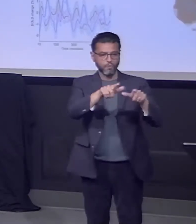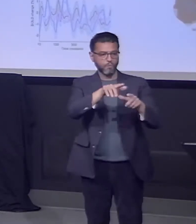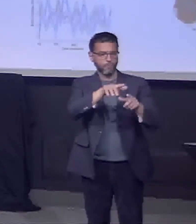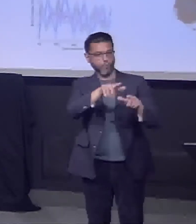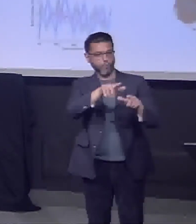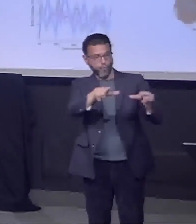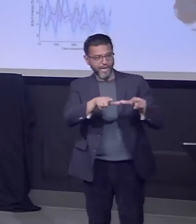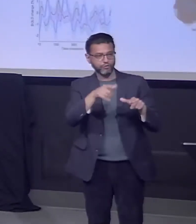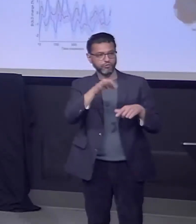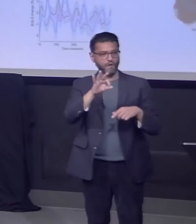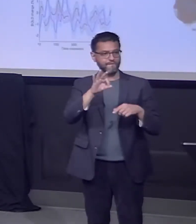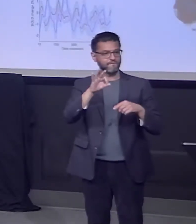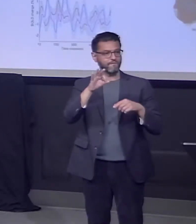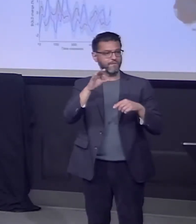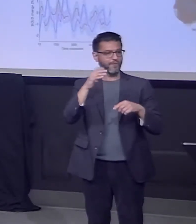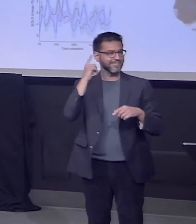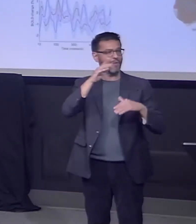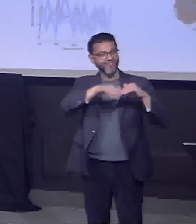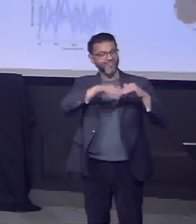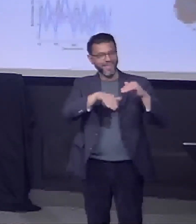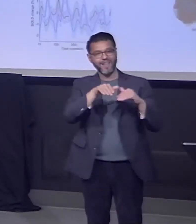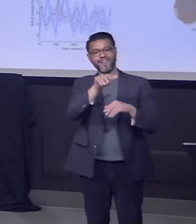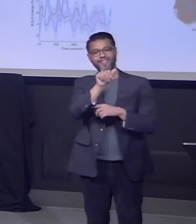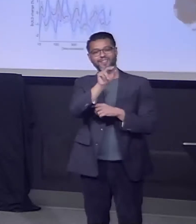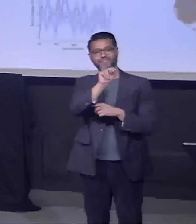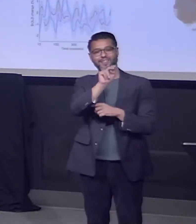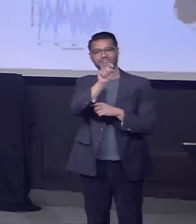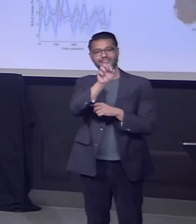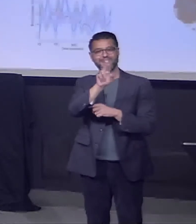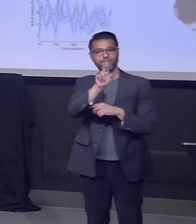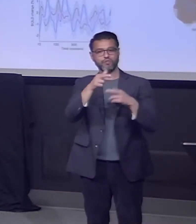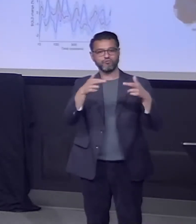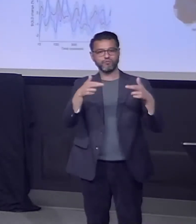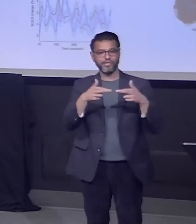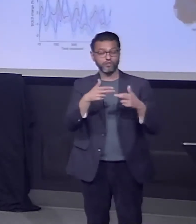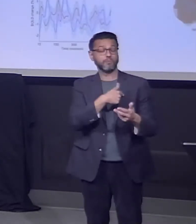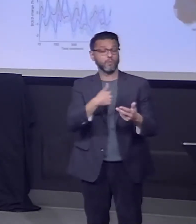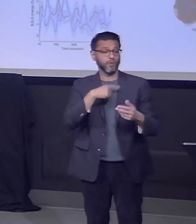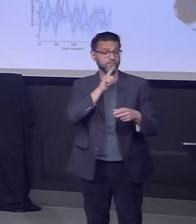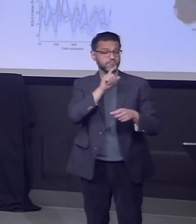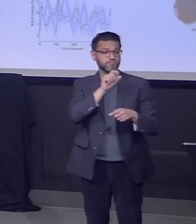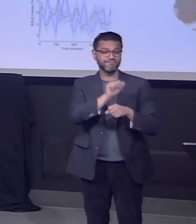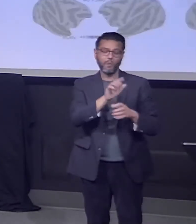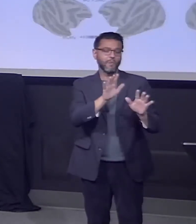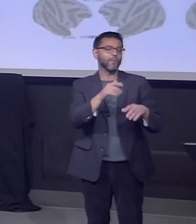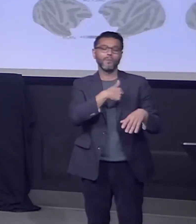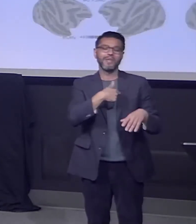more anterior regions, although we didn't find a more detailed space map as we had hoped.